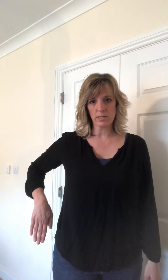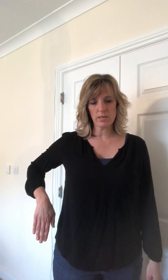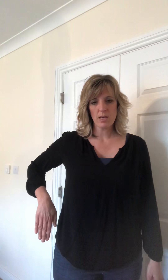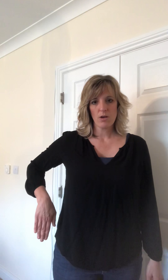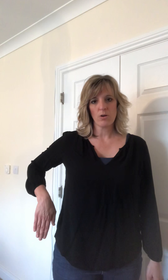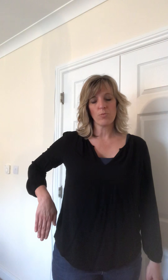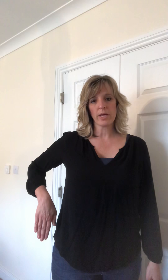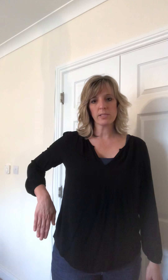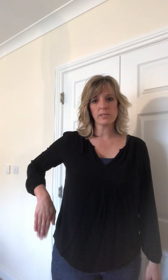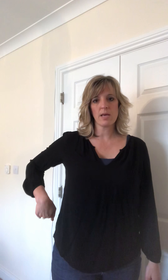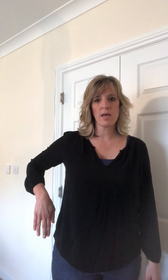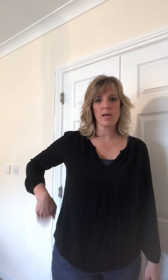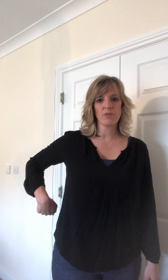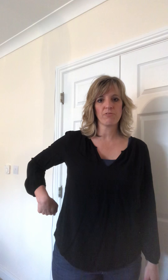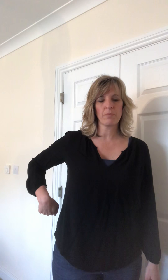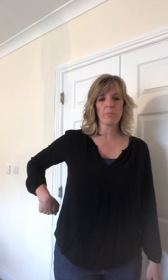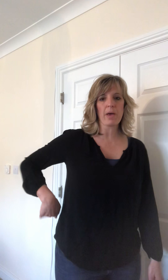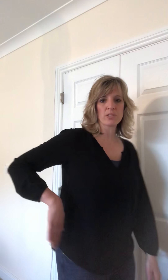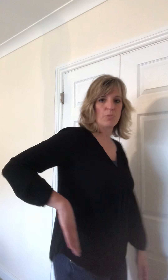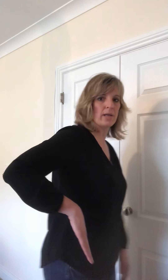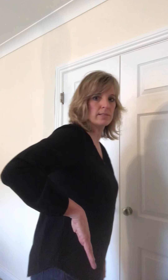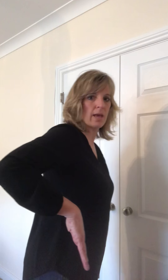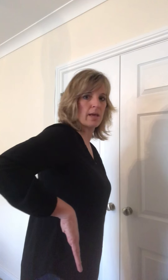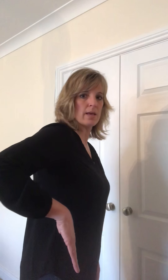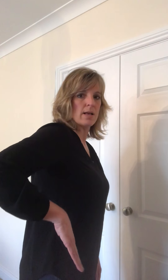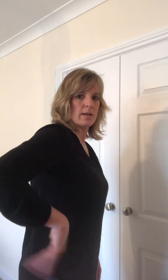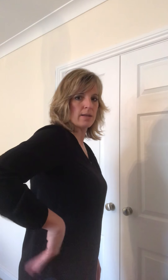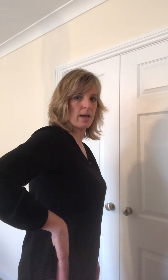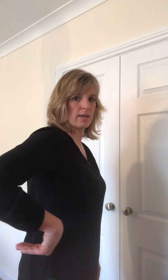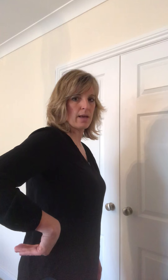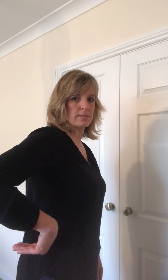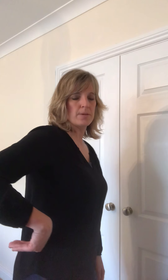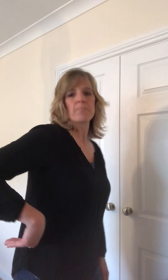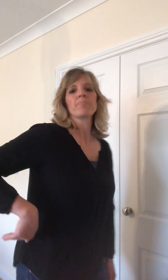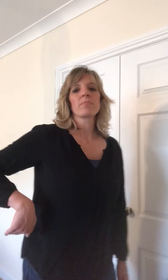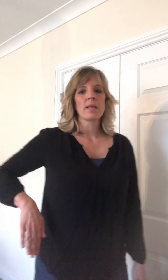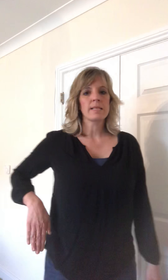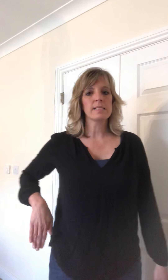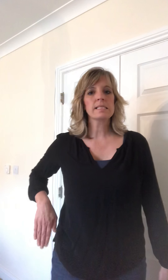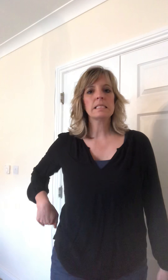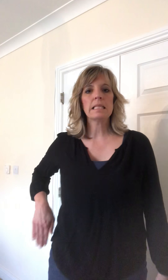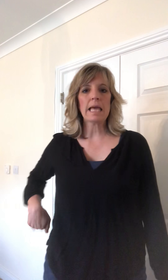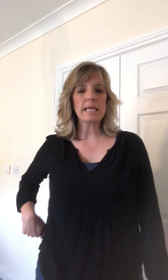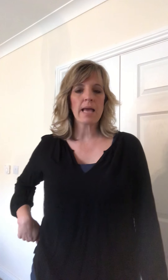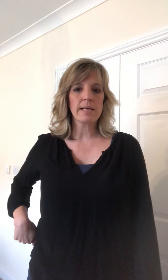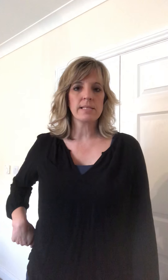basically, or waist, and you flip it back twice, okay? Not yet. This is late as